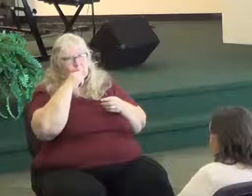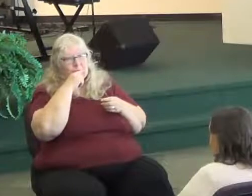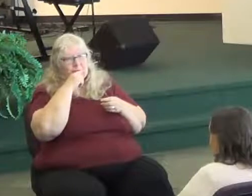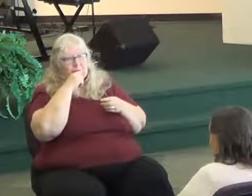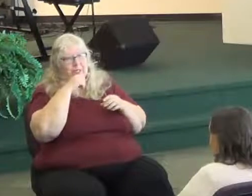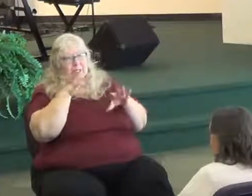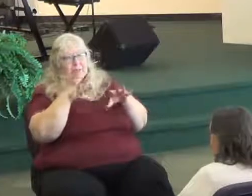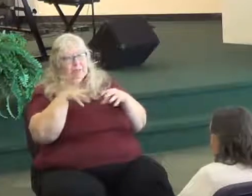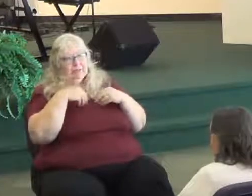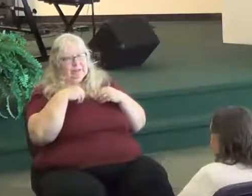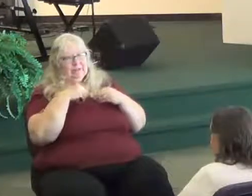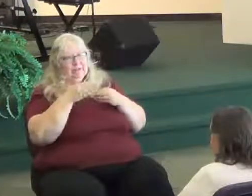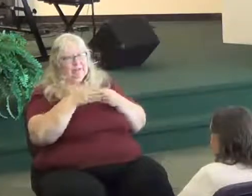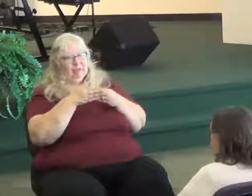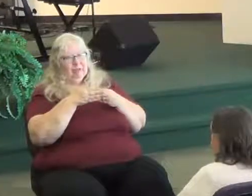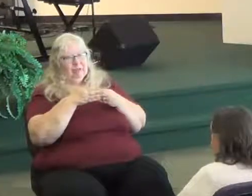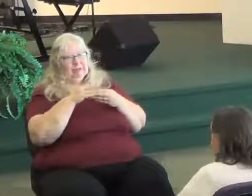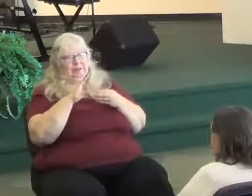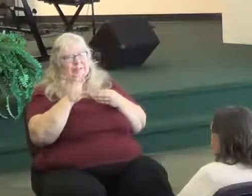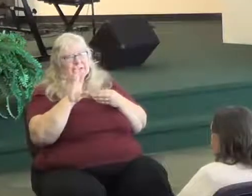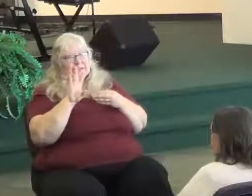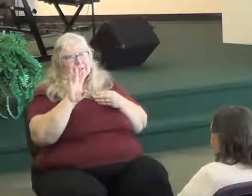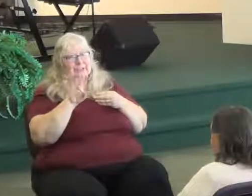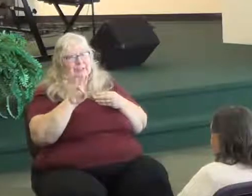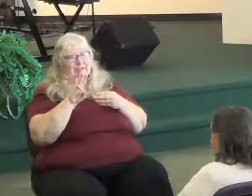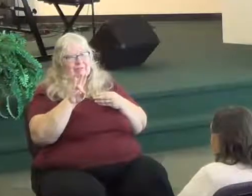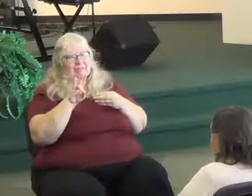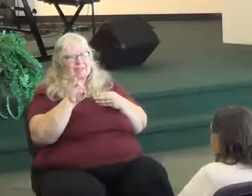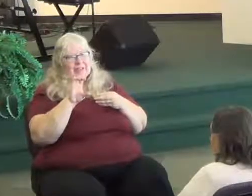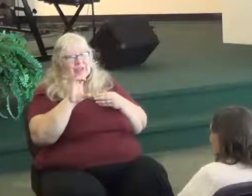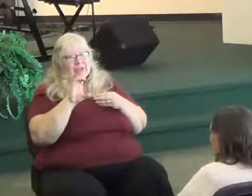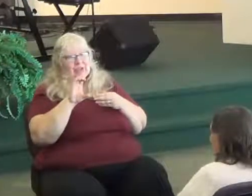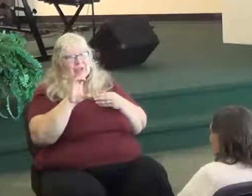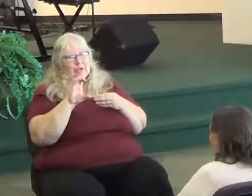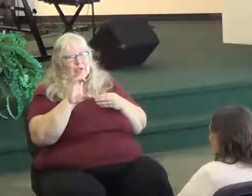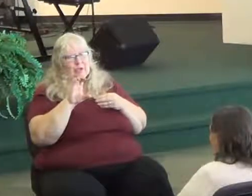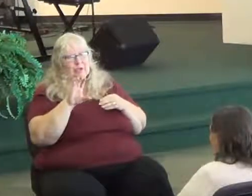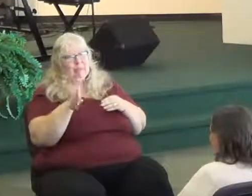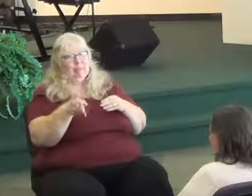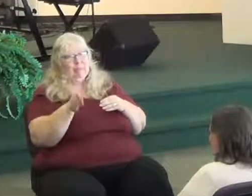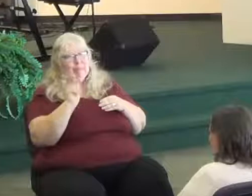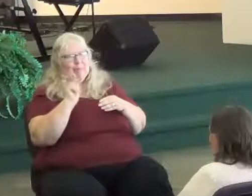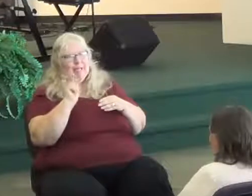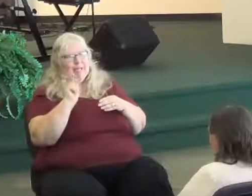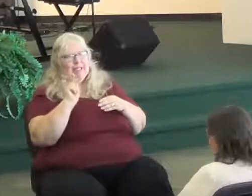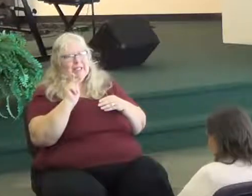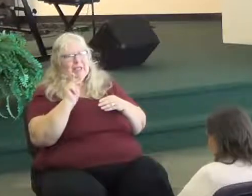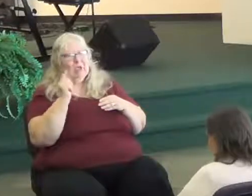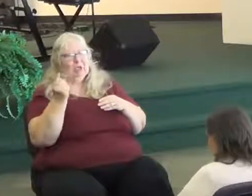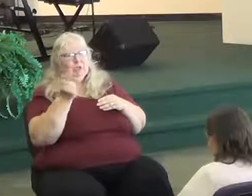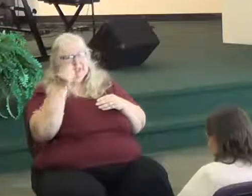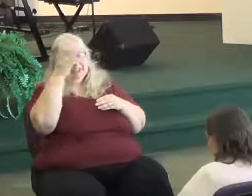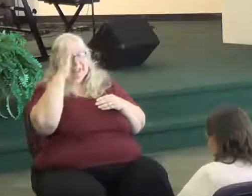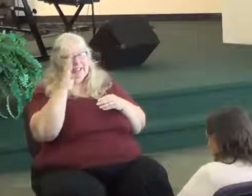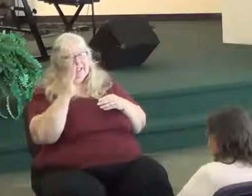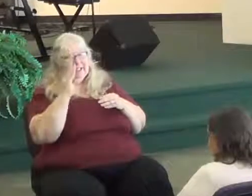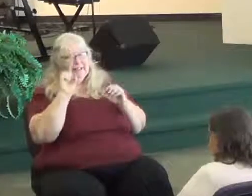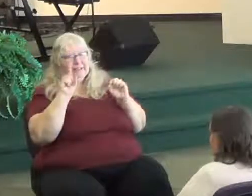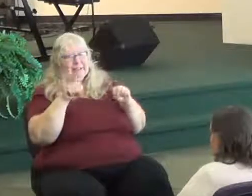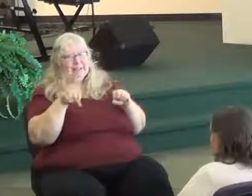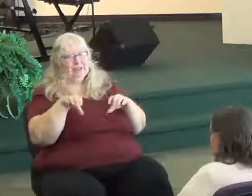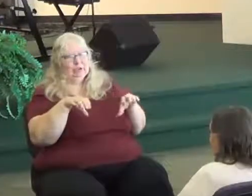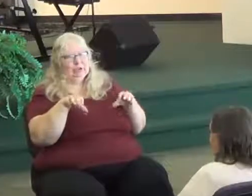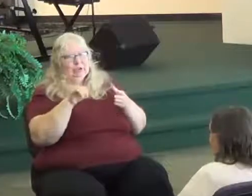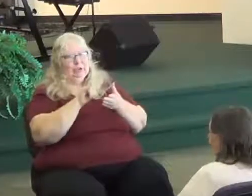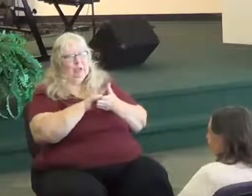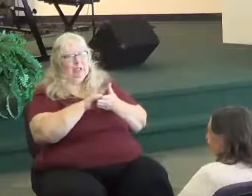back. Now, only God could think up something like that and cause that to happen. And you say, okay,